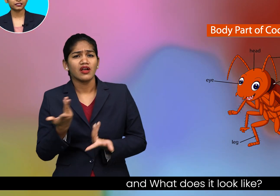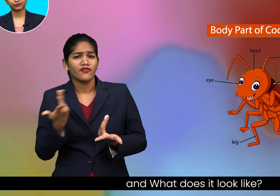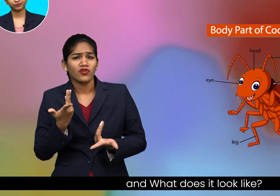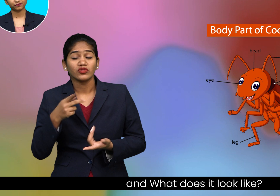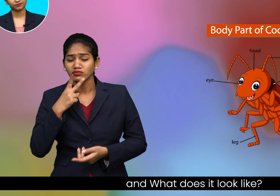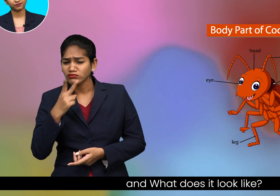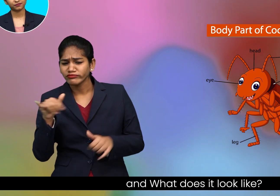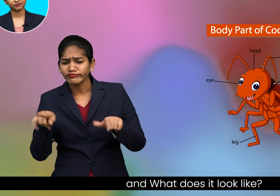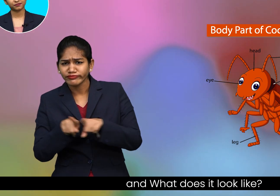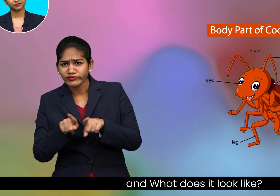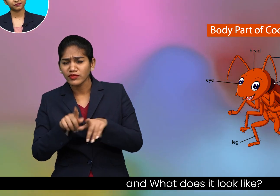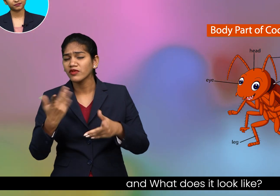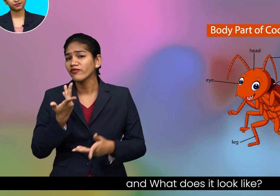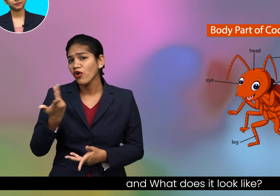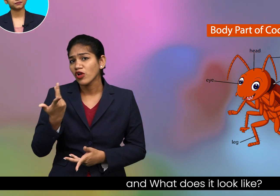like?